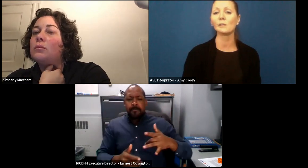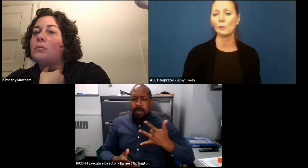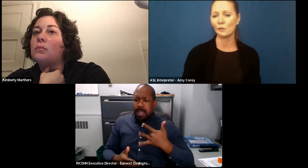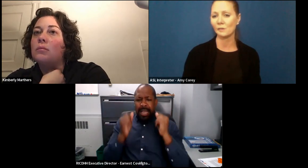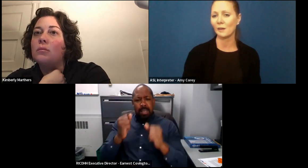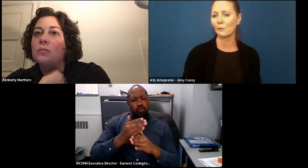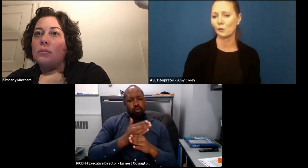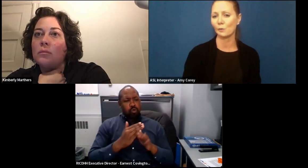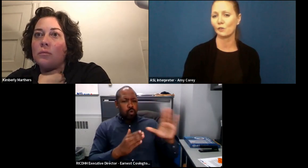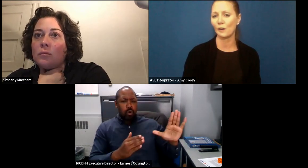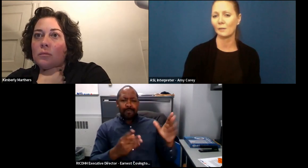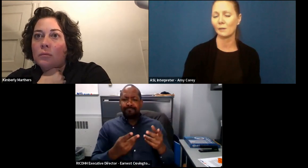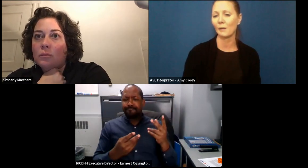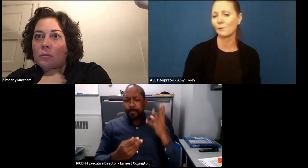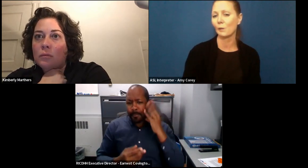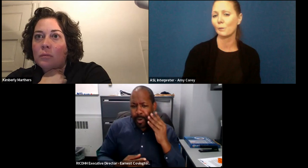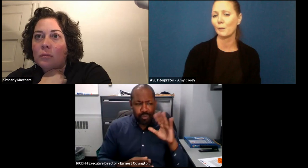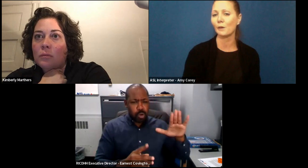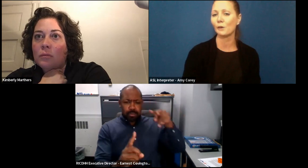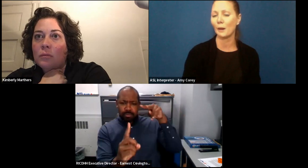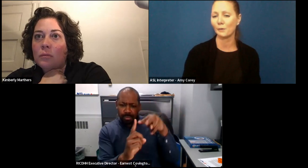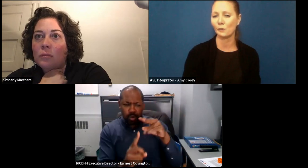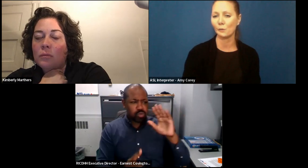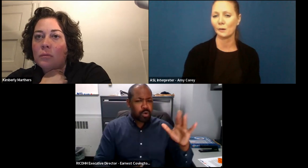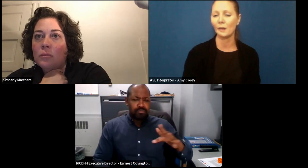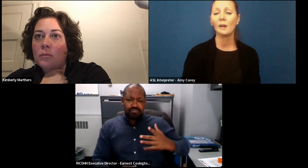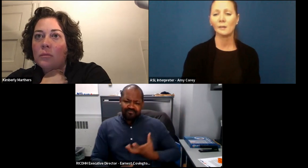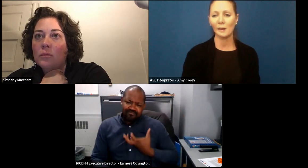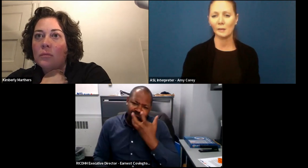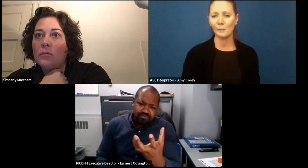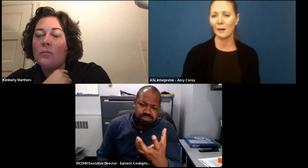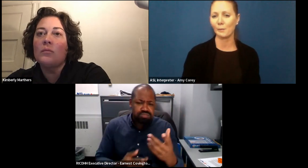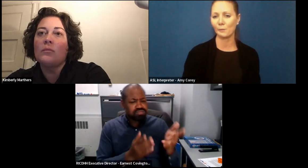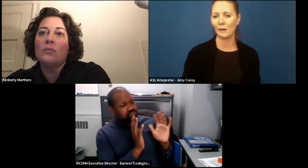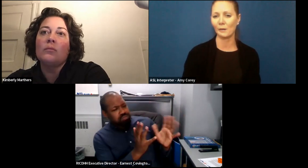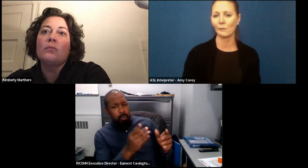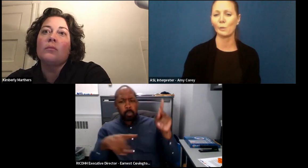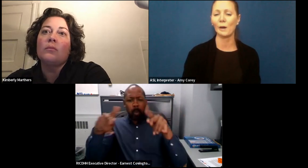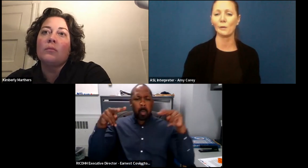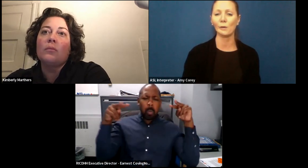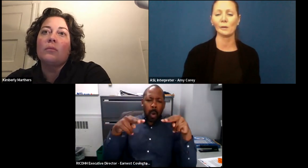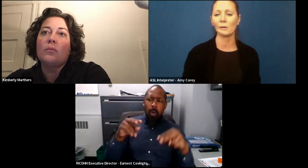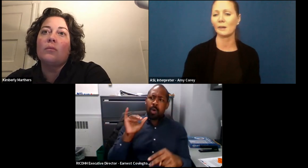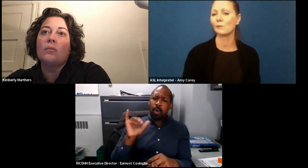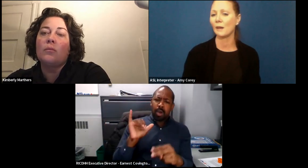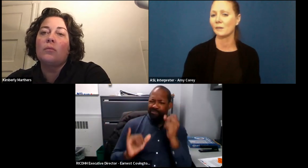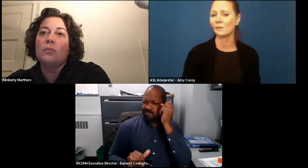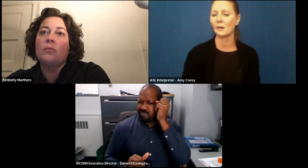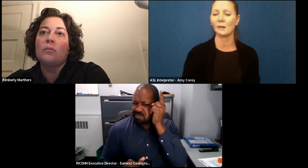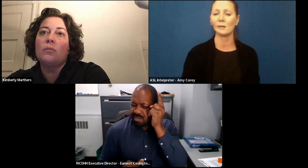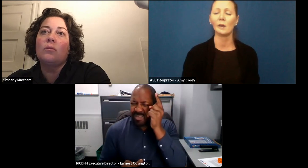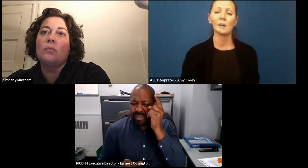So these Oceanside virtual chats, I felt might be a good opportunity to get the Black perspective, where they can